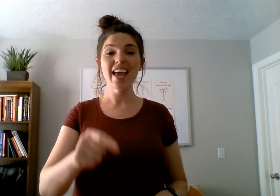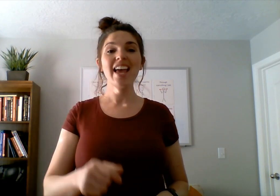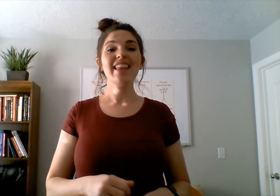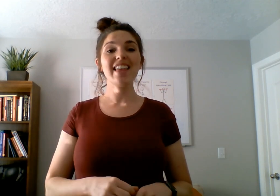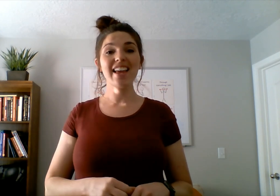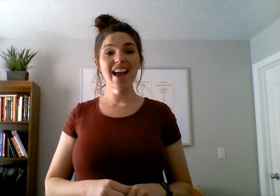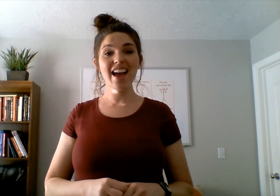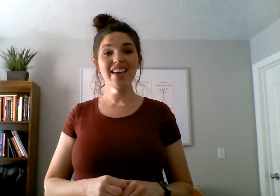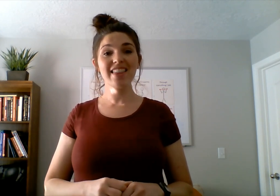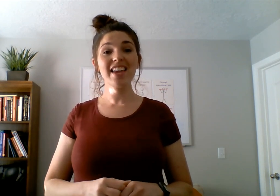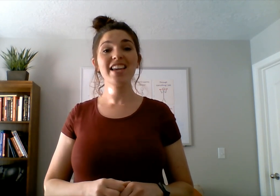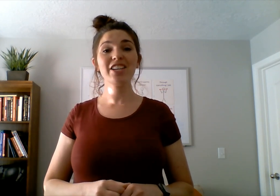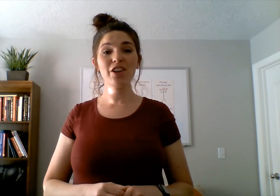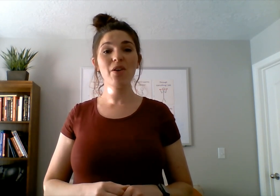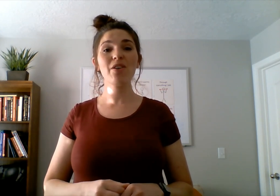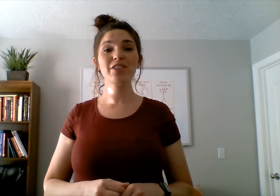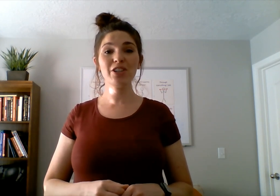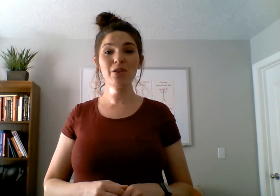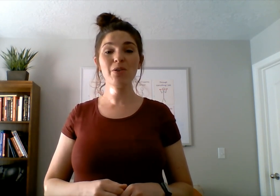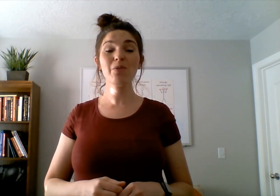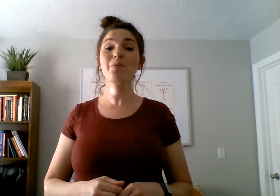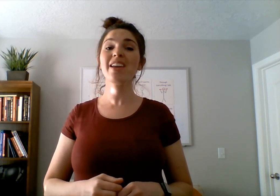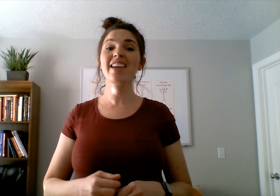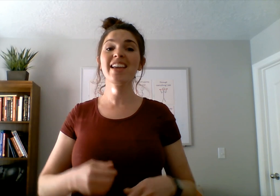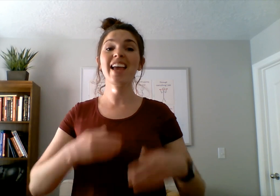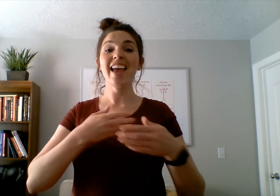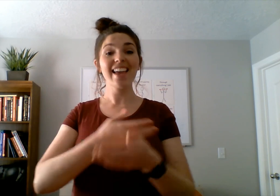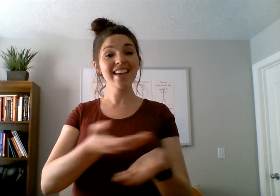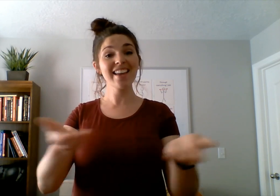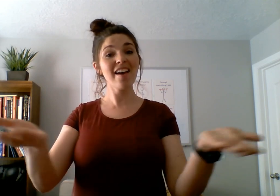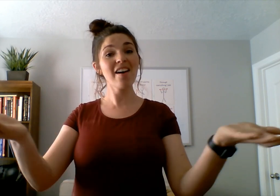Then I think you're doing enough.